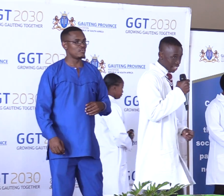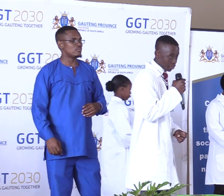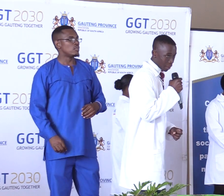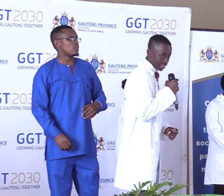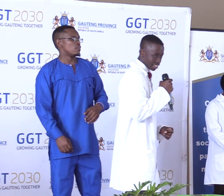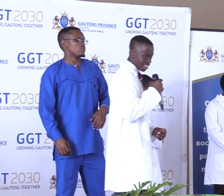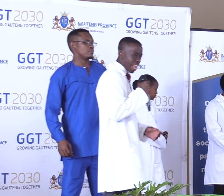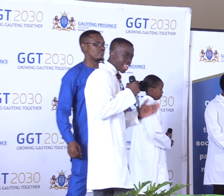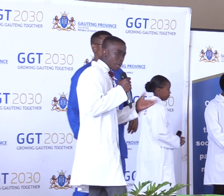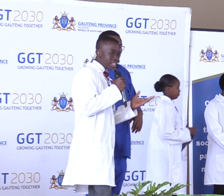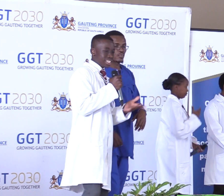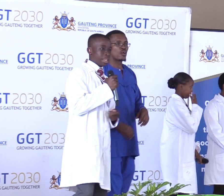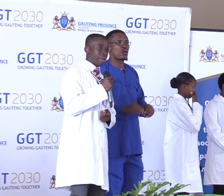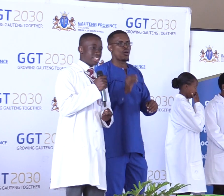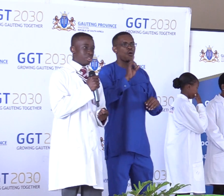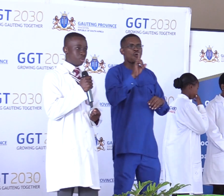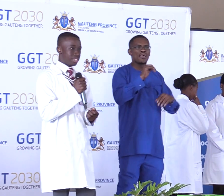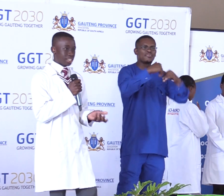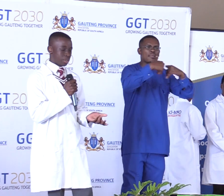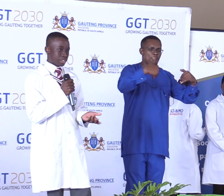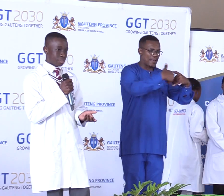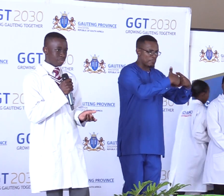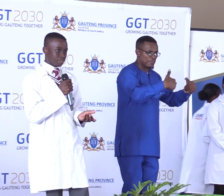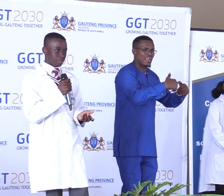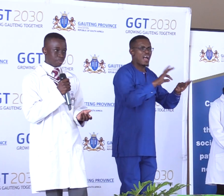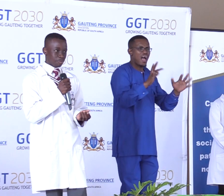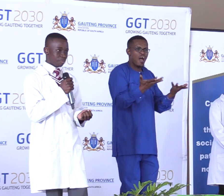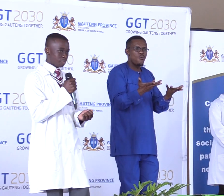Good day, everyone. What is the separation of waste at source?